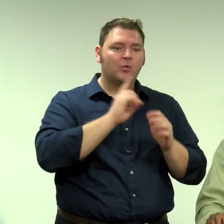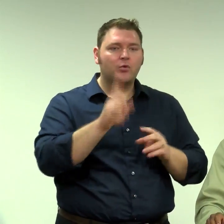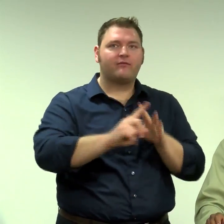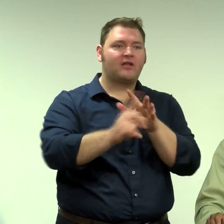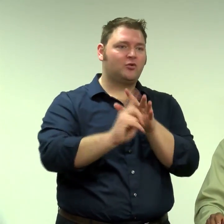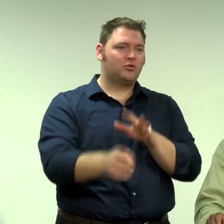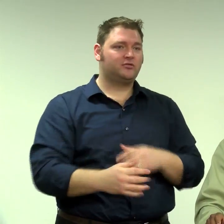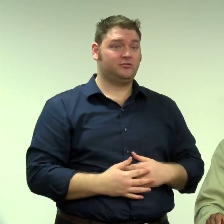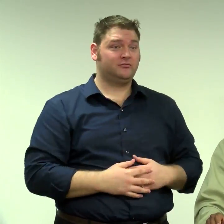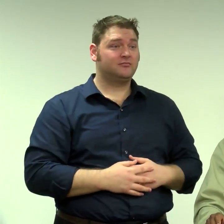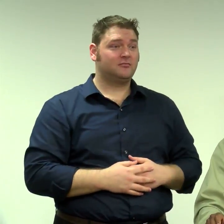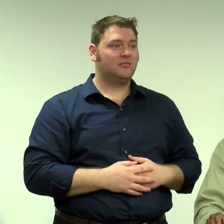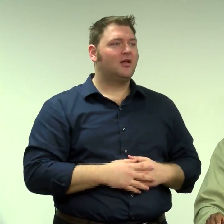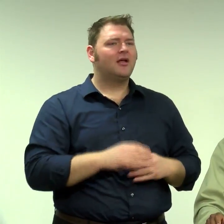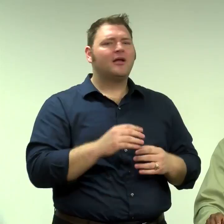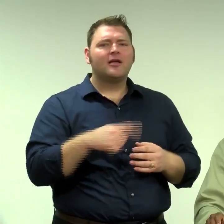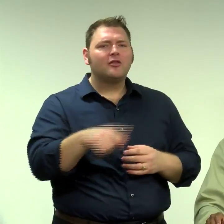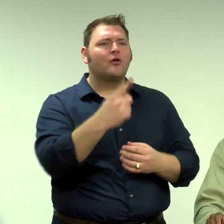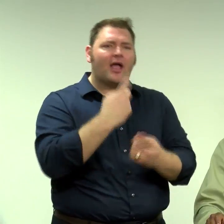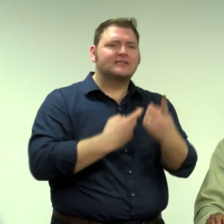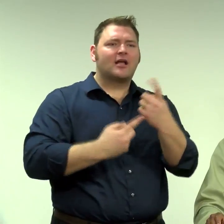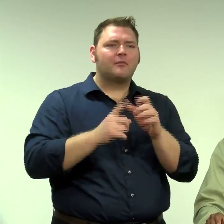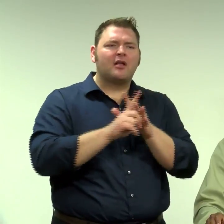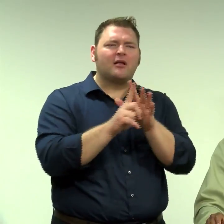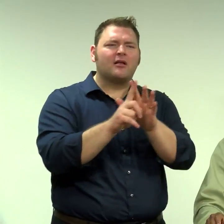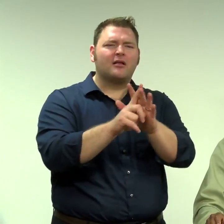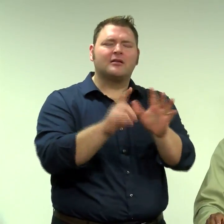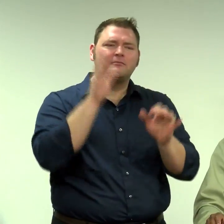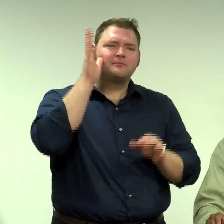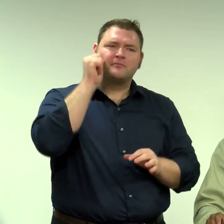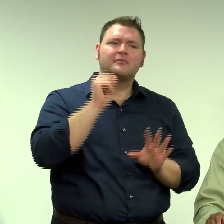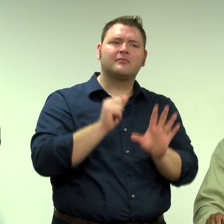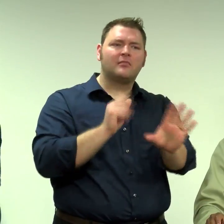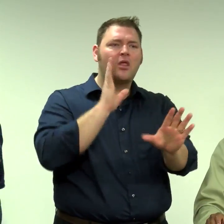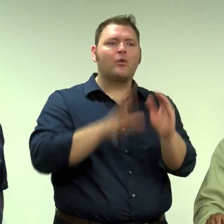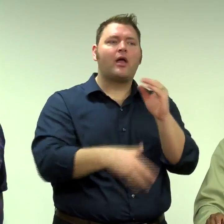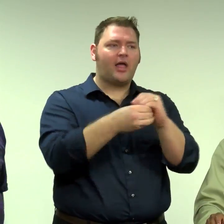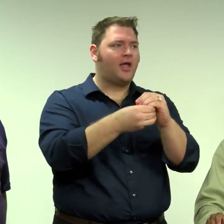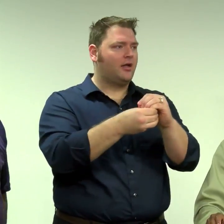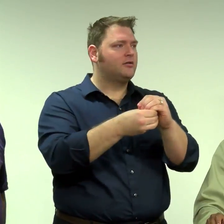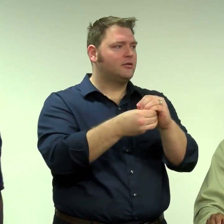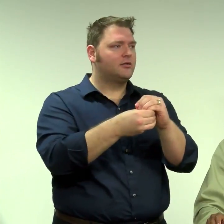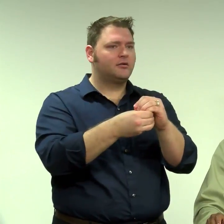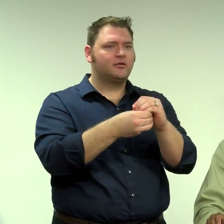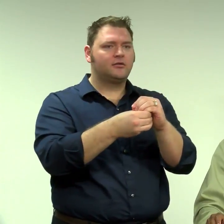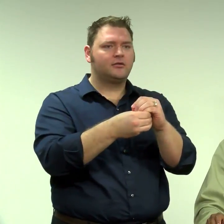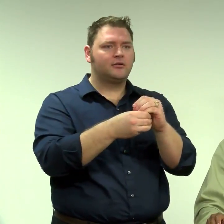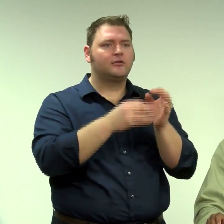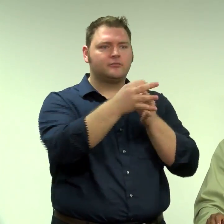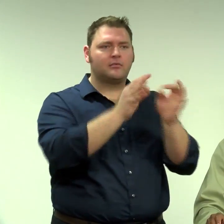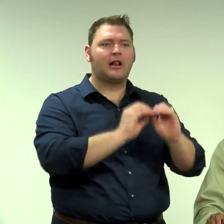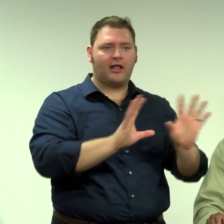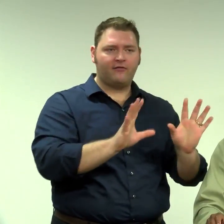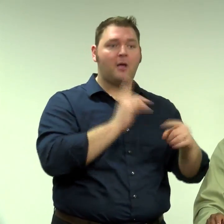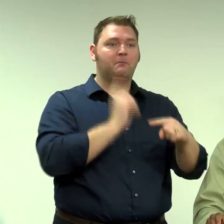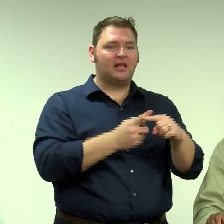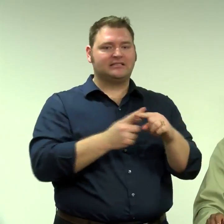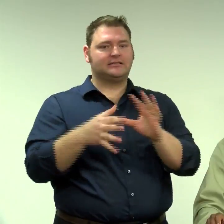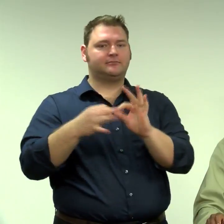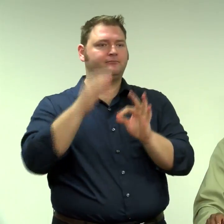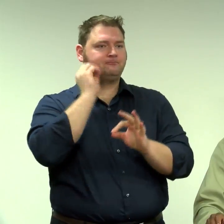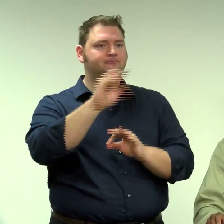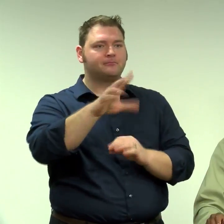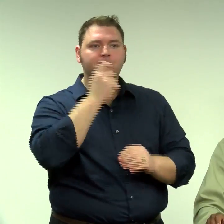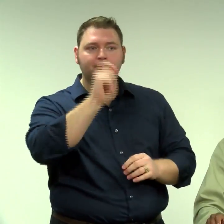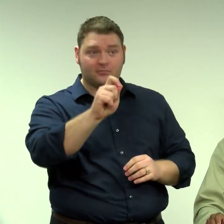be clear because the question keeps coming up, and then I'm going to add a tagline after I answer this question, and that is, we are the